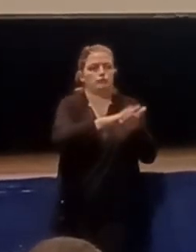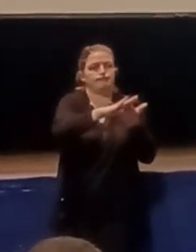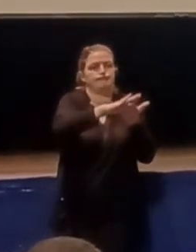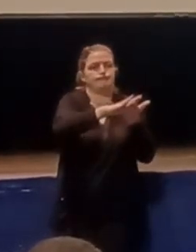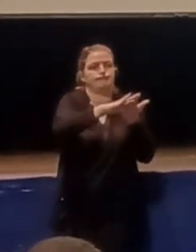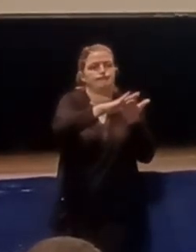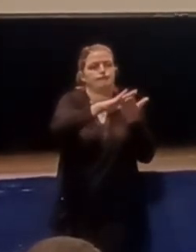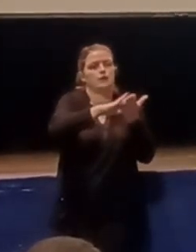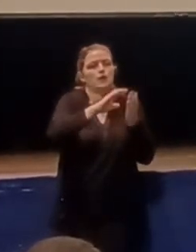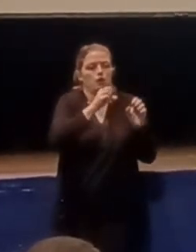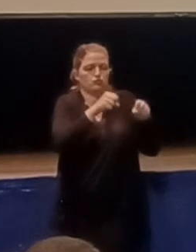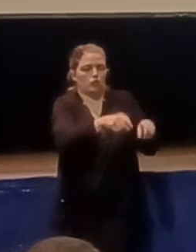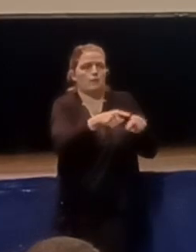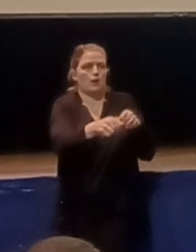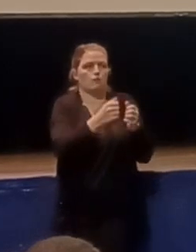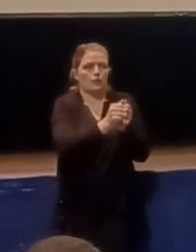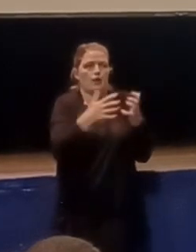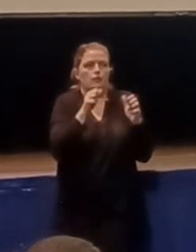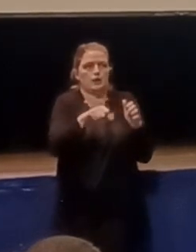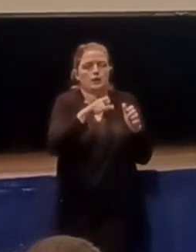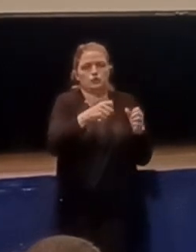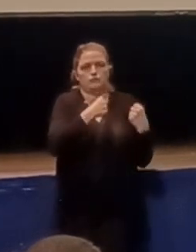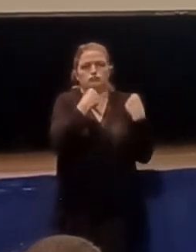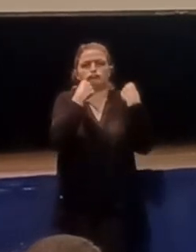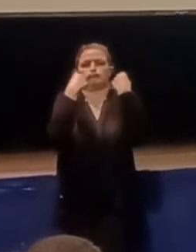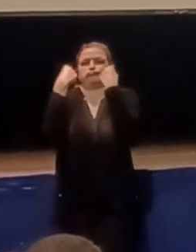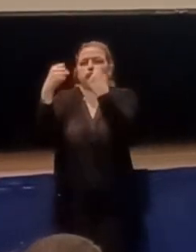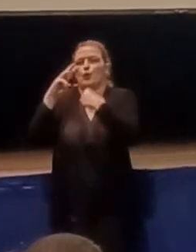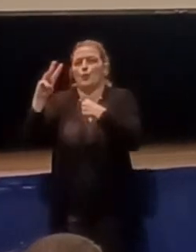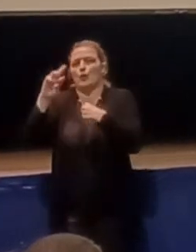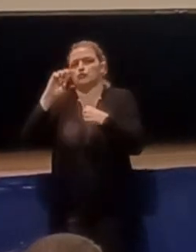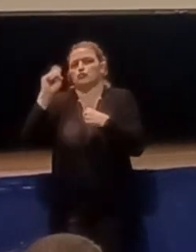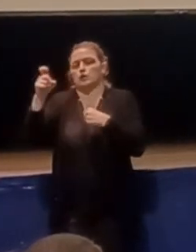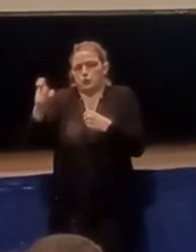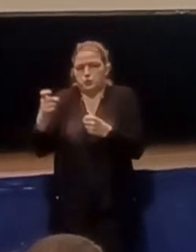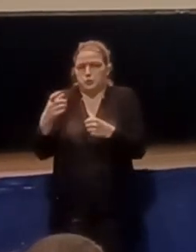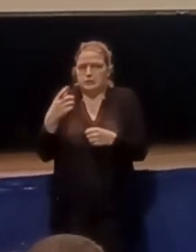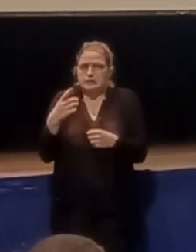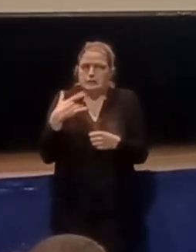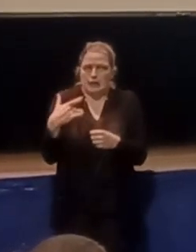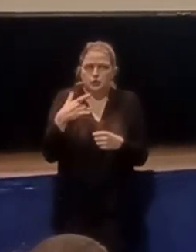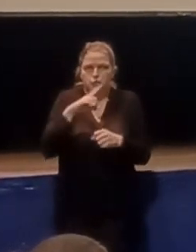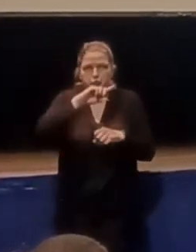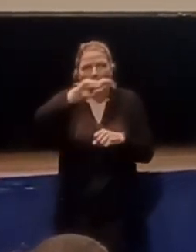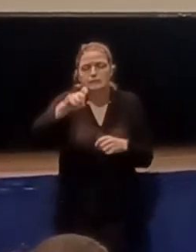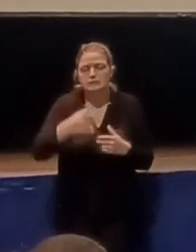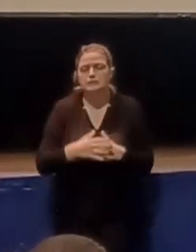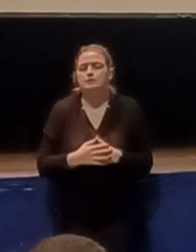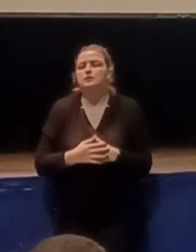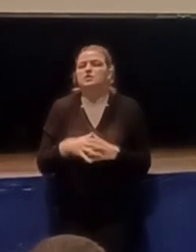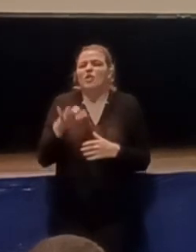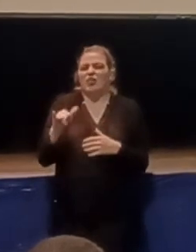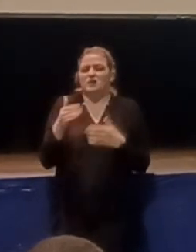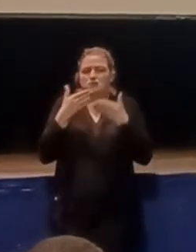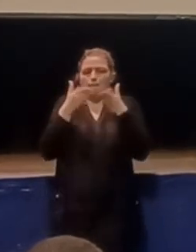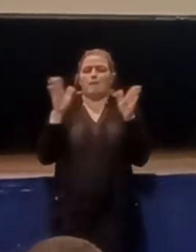do drop-offs without having to drive to West Roxbury, which is what we normally ask of folks. So that's kind of the public works piece of